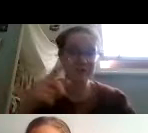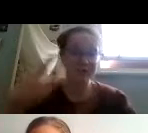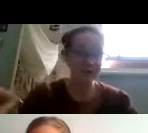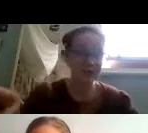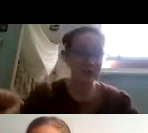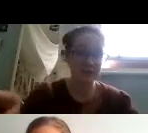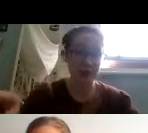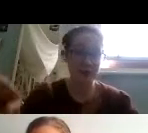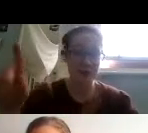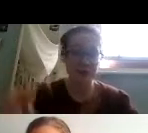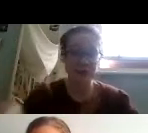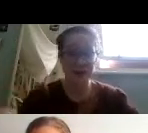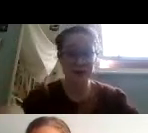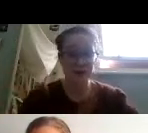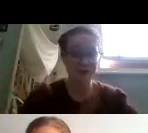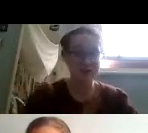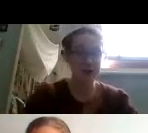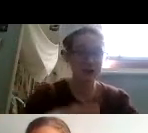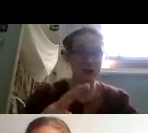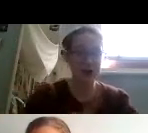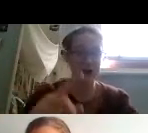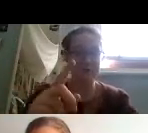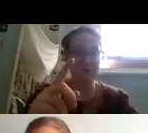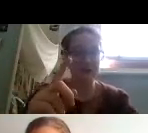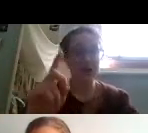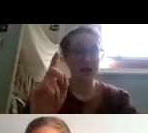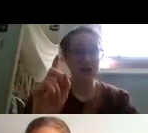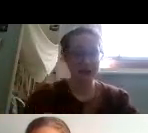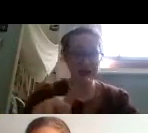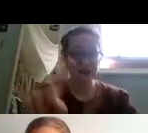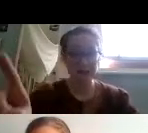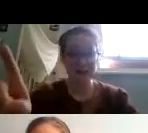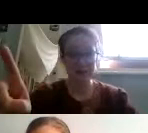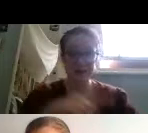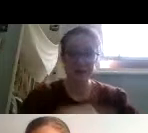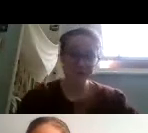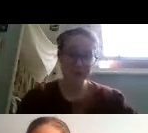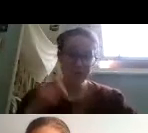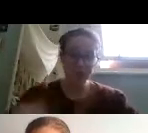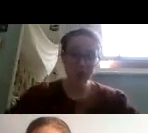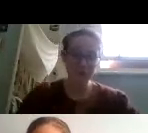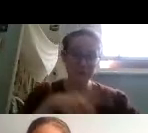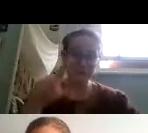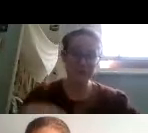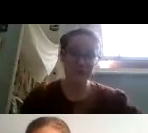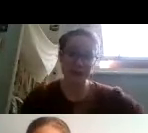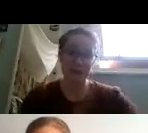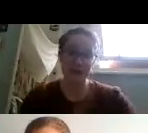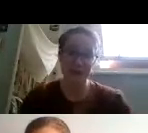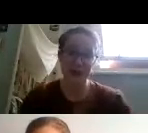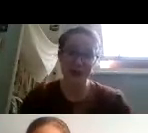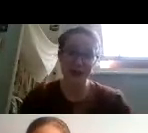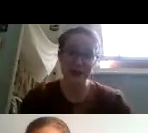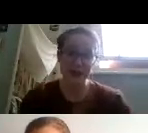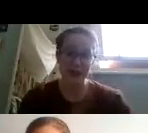my screen, if everyone's okay with that. So I'll go Catherine, Loren, Tara, Pat, Lydia, myself, just to make it